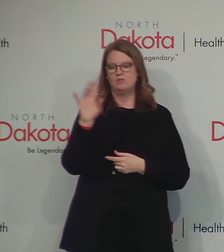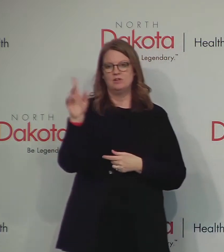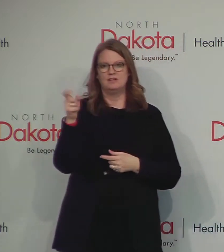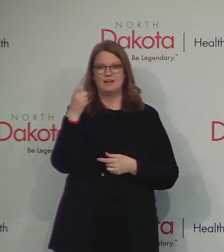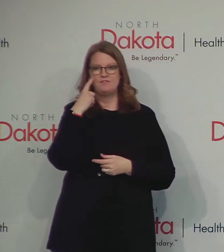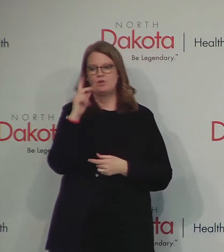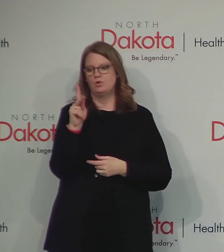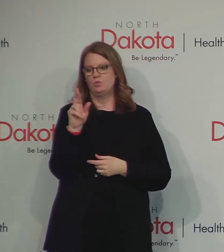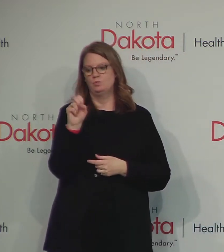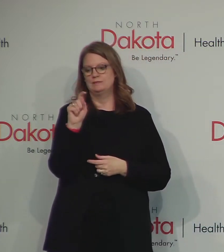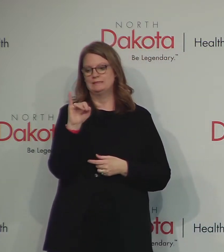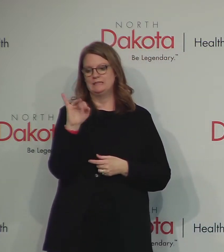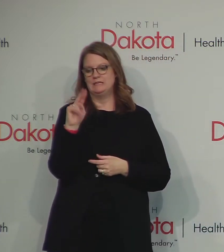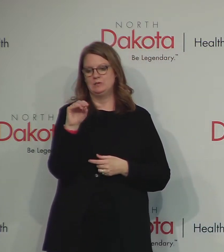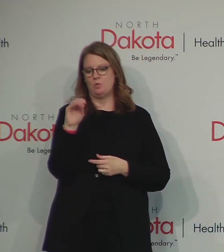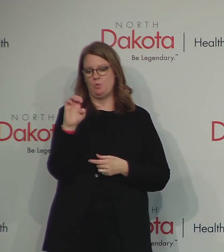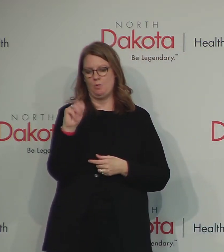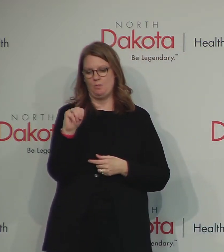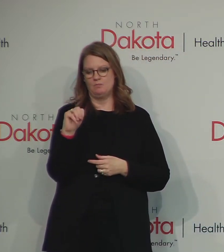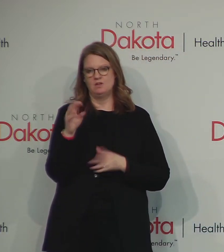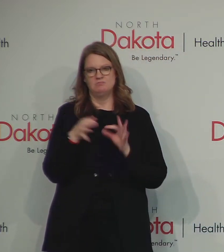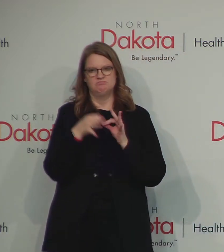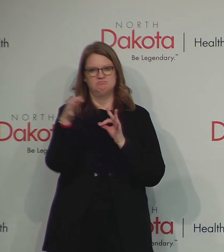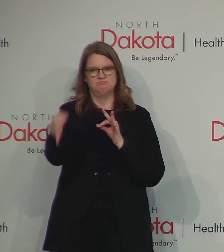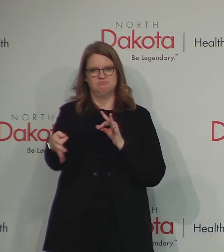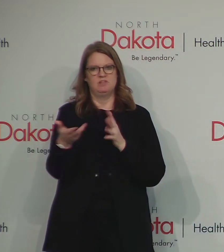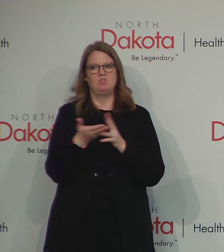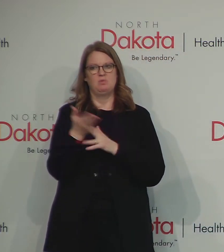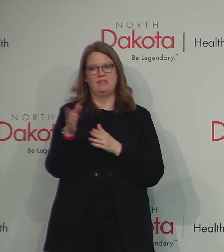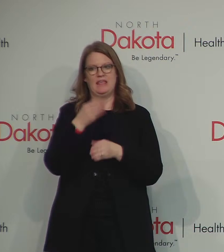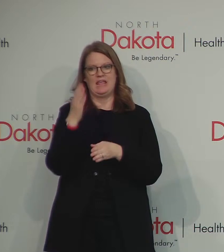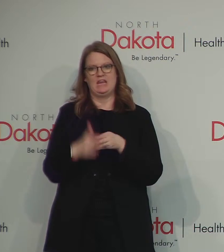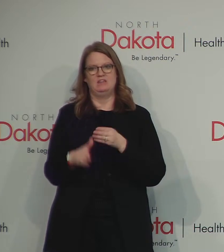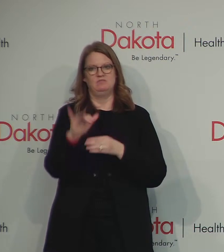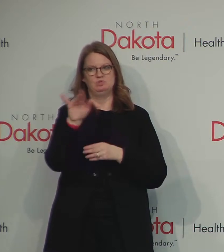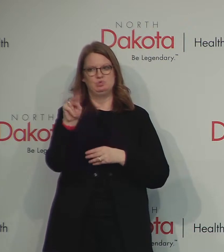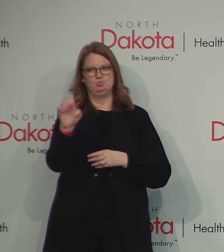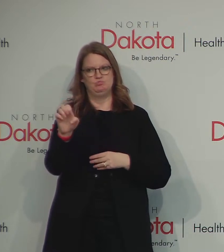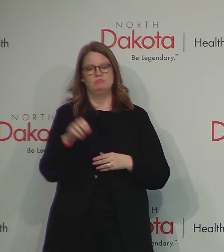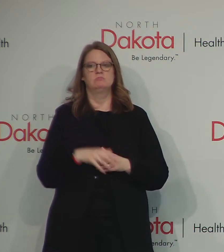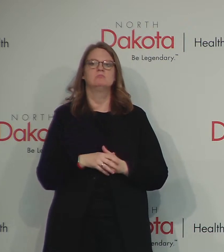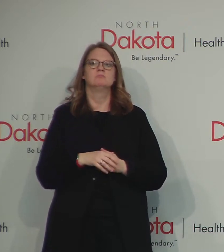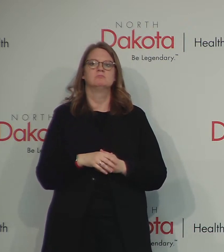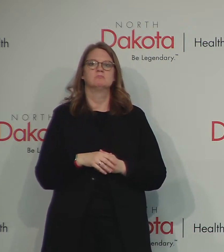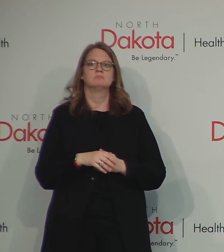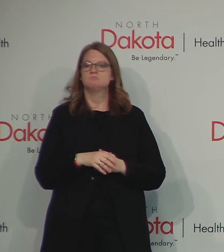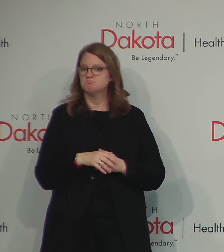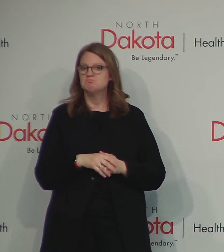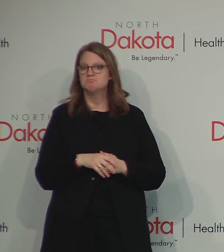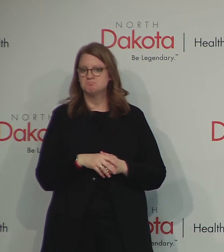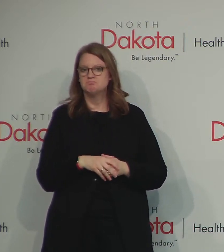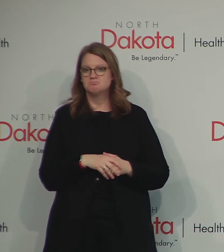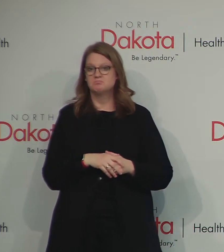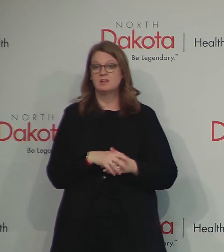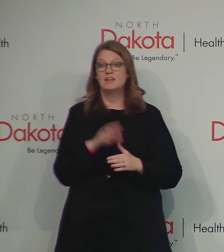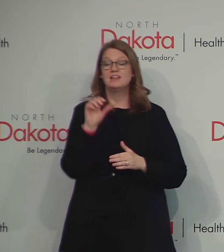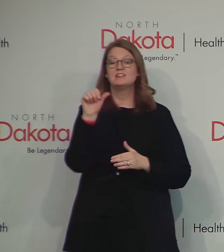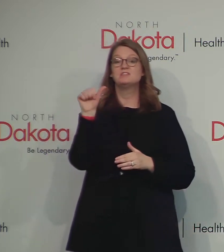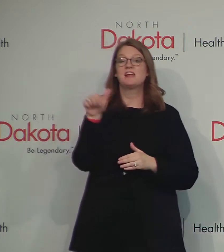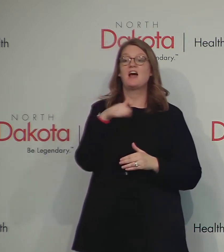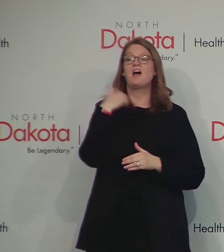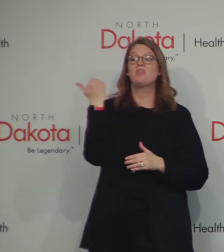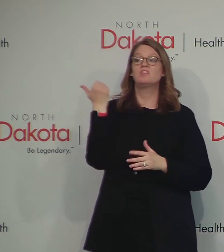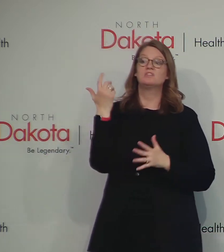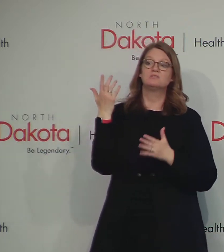Genome in January extended hers through the end of June. We know that there are other mechanisms in